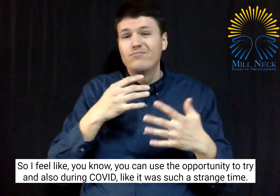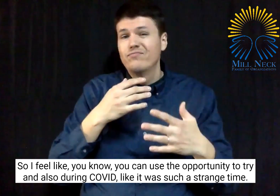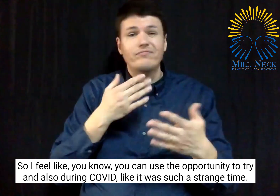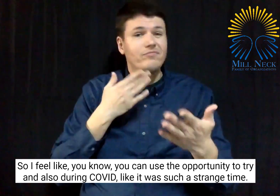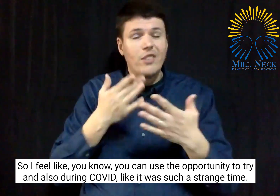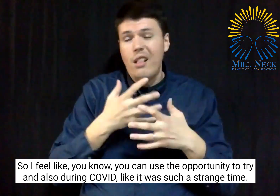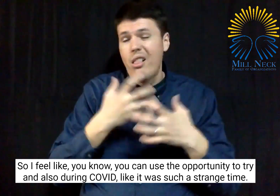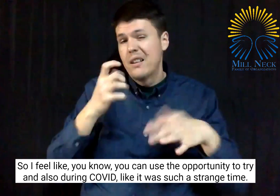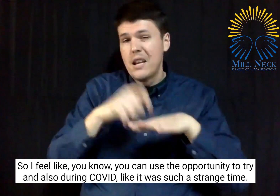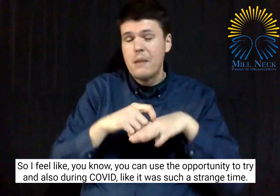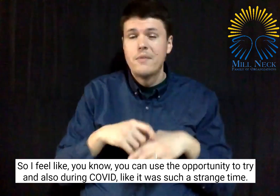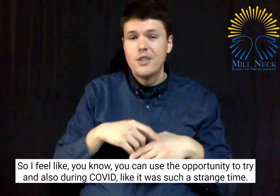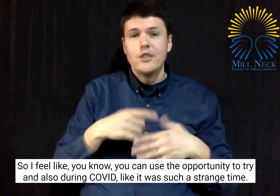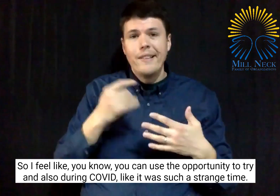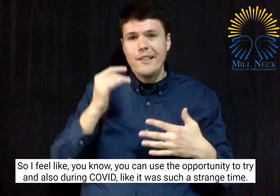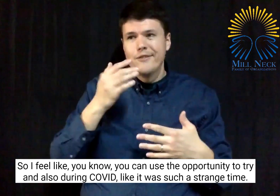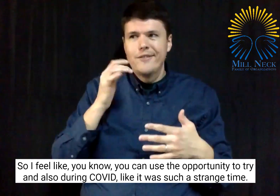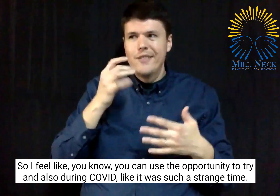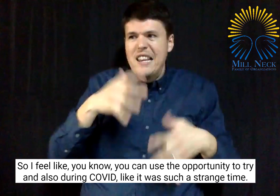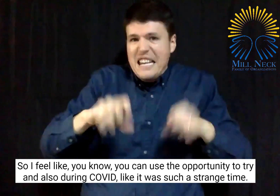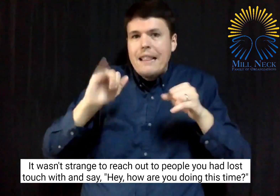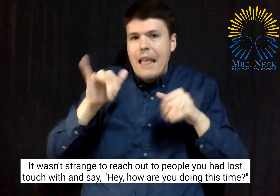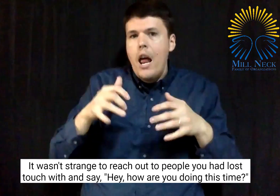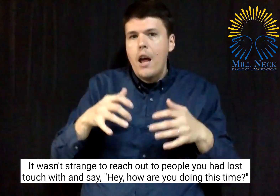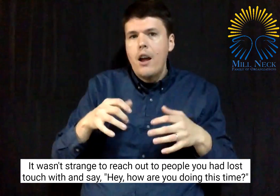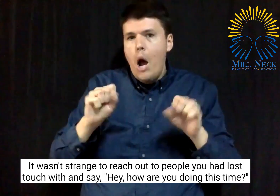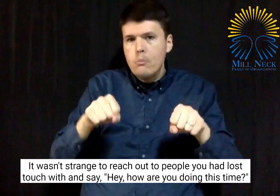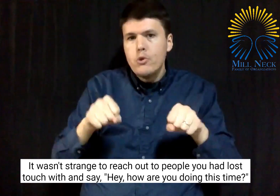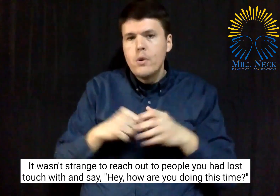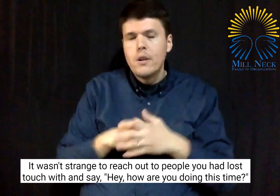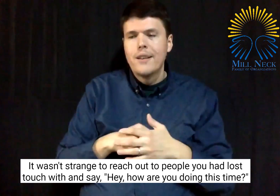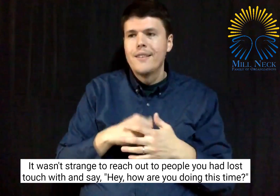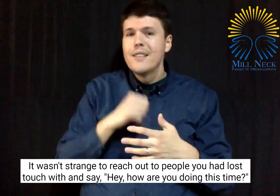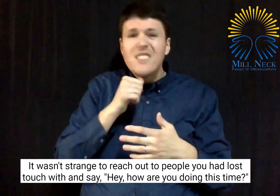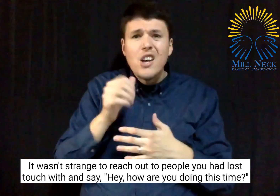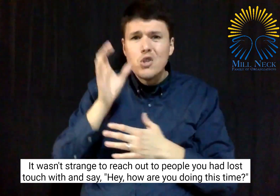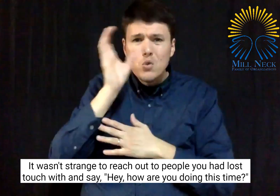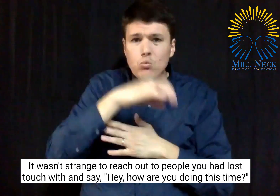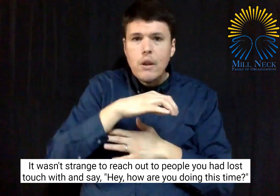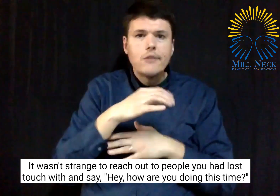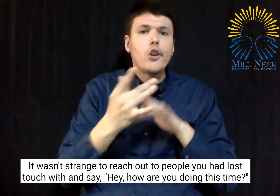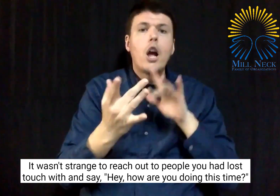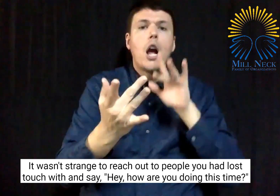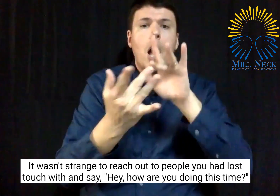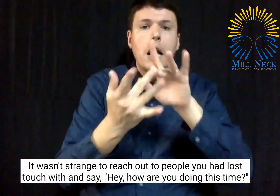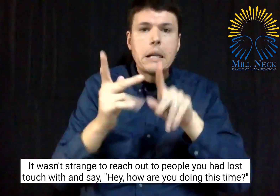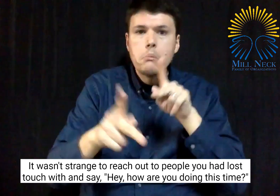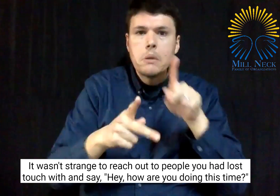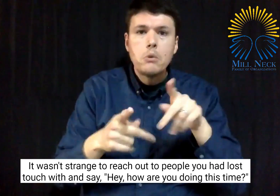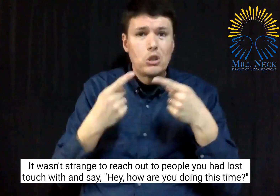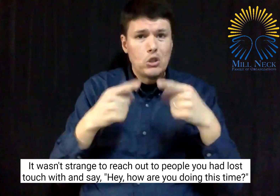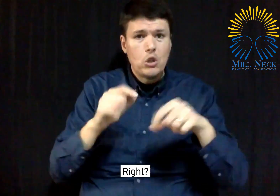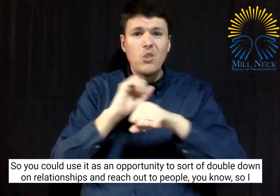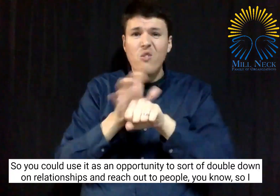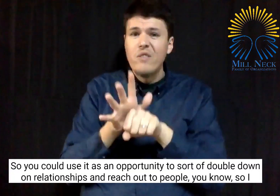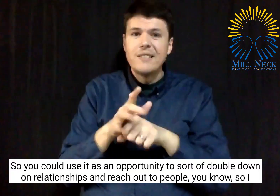also during COVID, like it was such a strange time. It wasn't strange to reach out to people you had lost touch with and say, hey, how are you doing this time, right? So you could use it